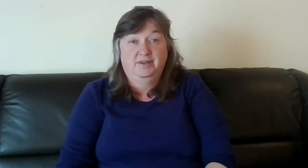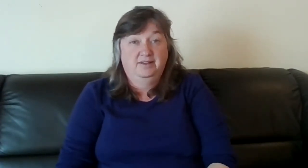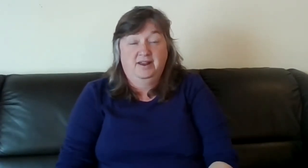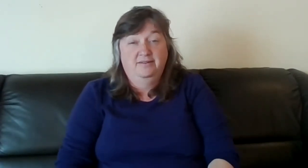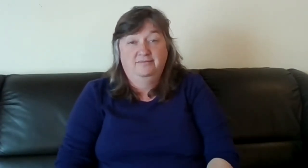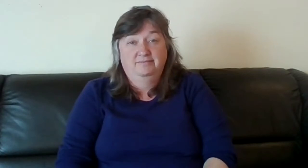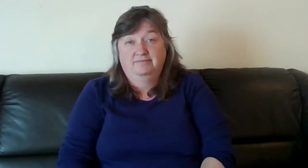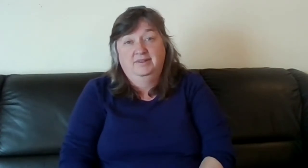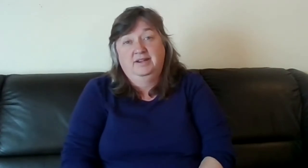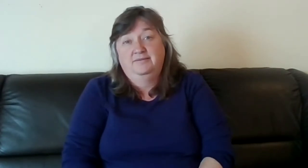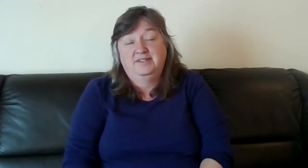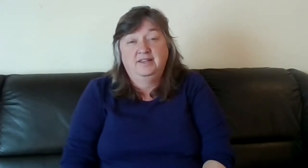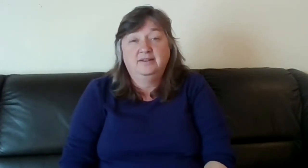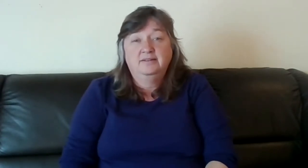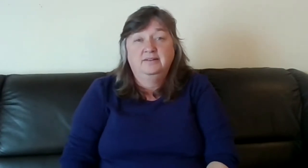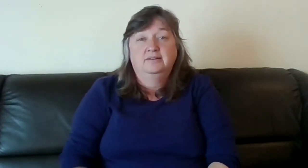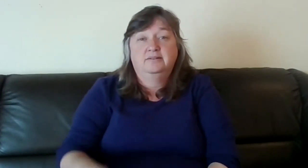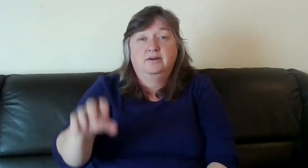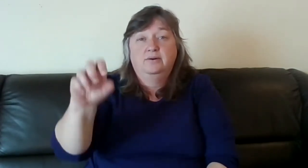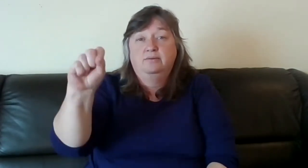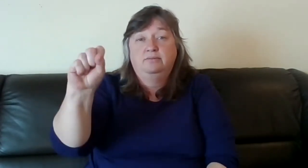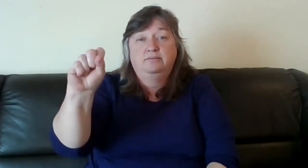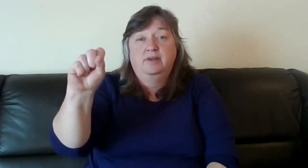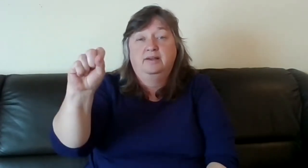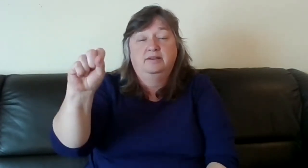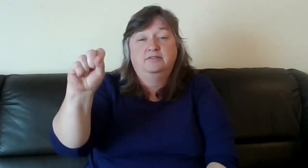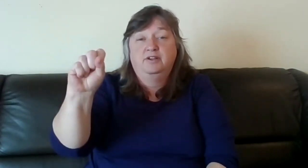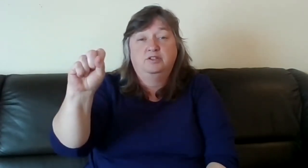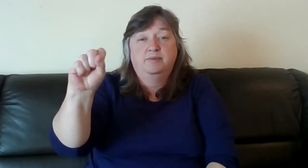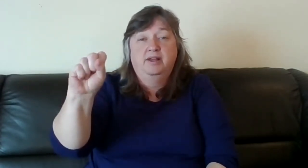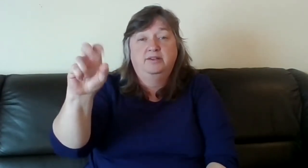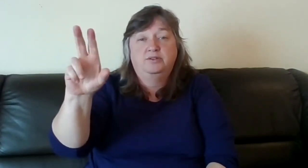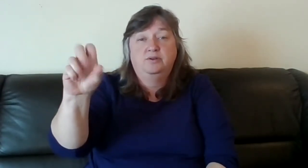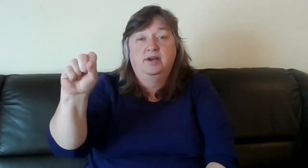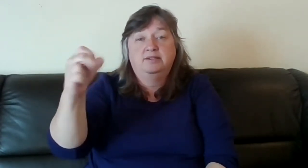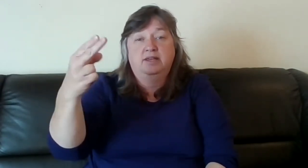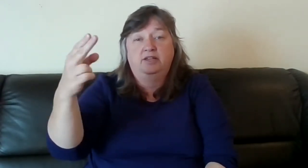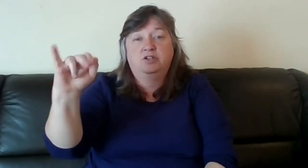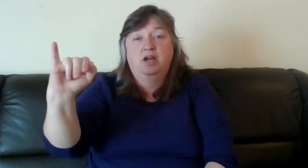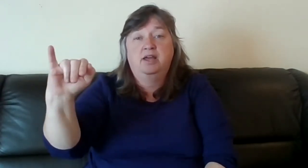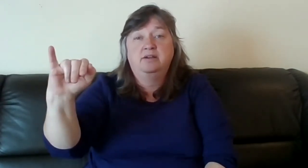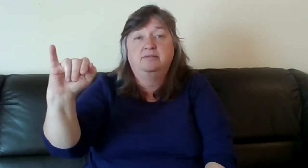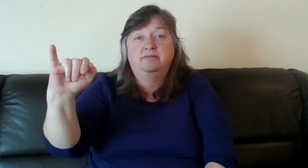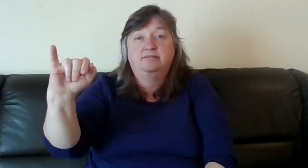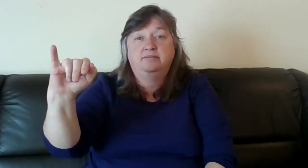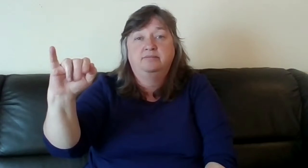something that I've seen. So finger spell S-U-S-H-I.